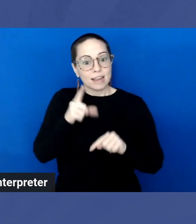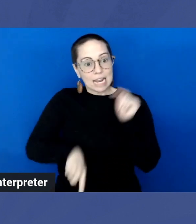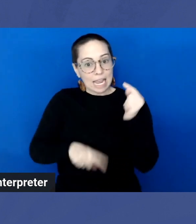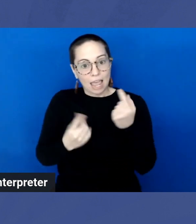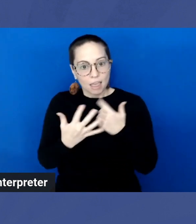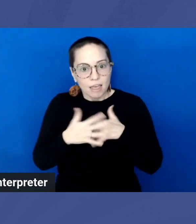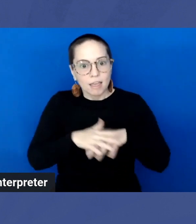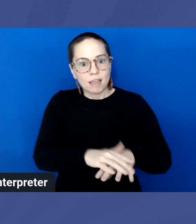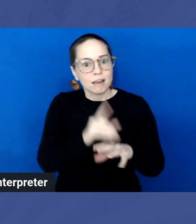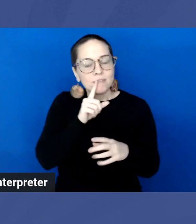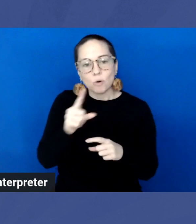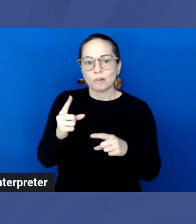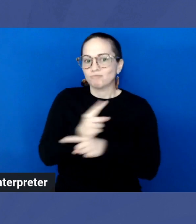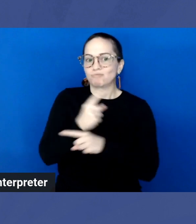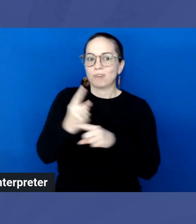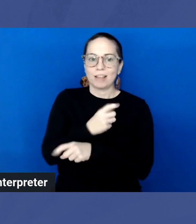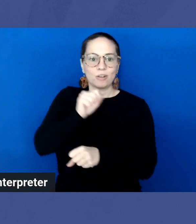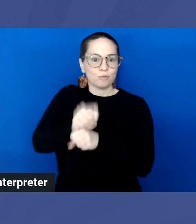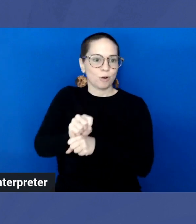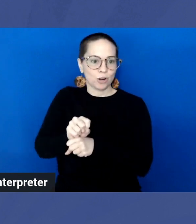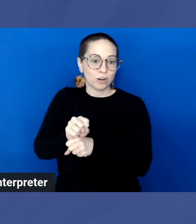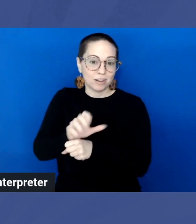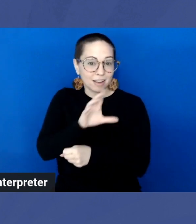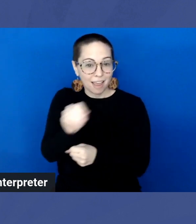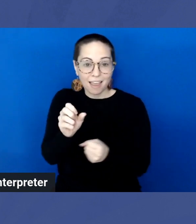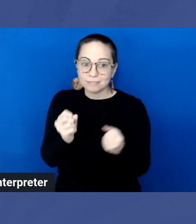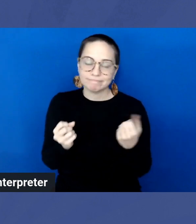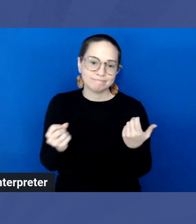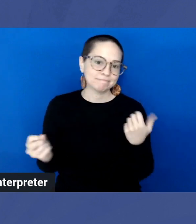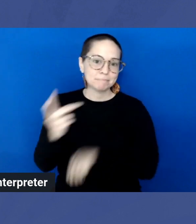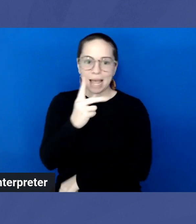forms of employment, are thrust back into poverty.